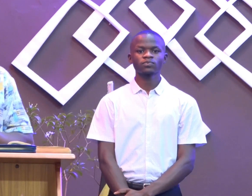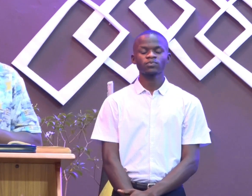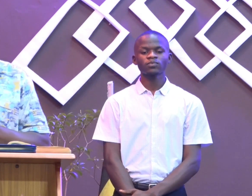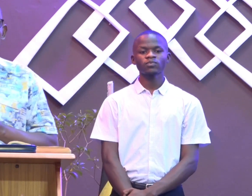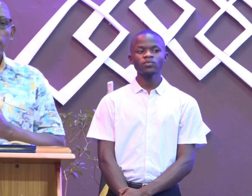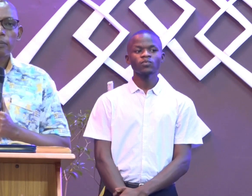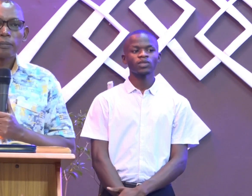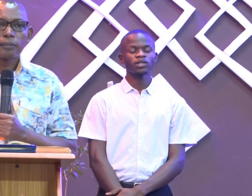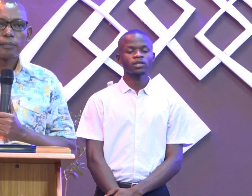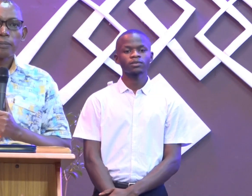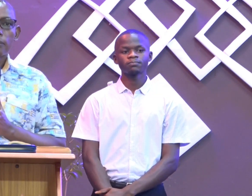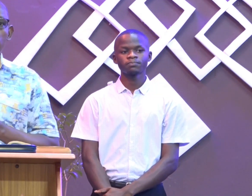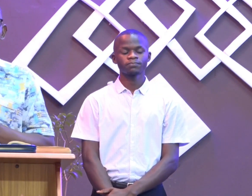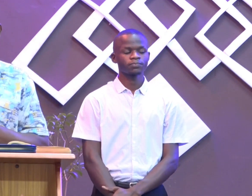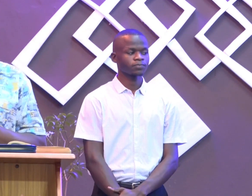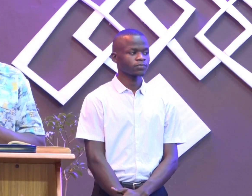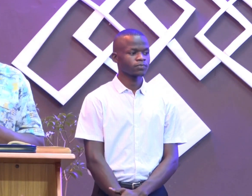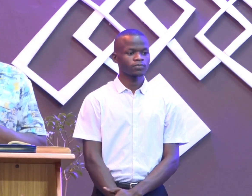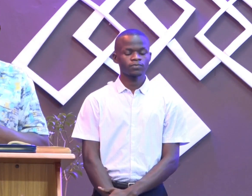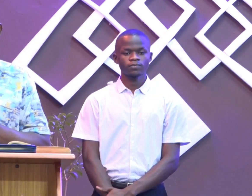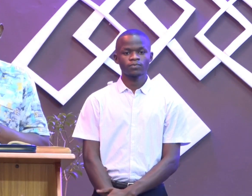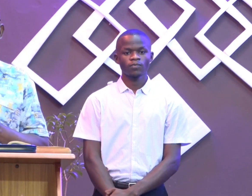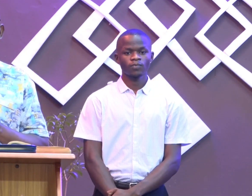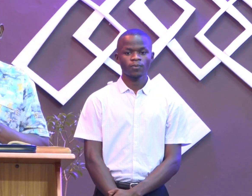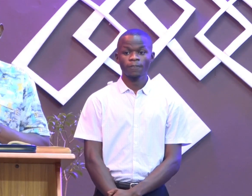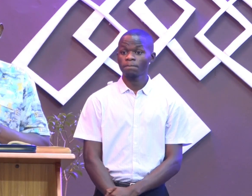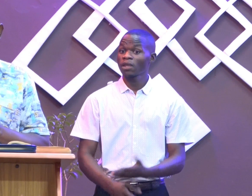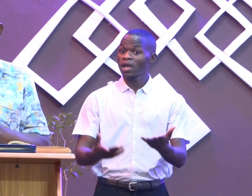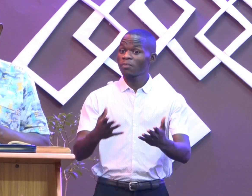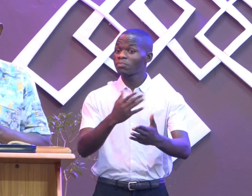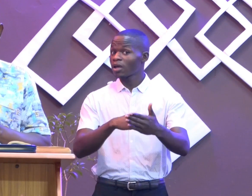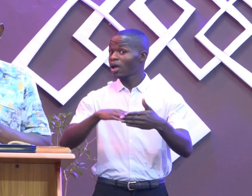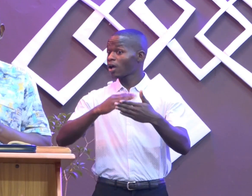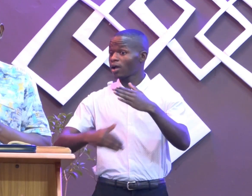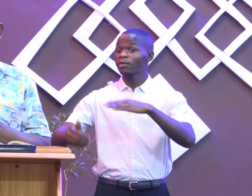and strength of one another, therefore we can encourage each other. Ekisinga byonna